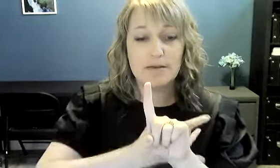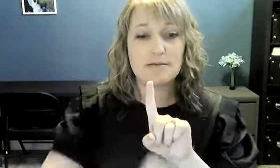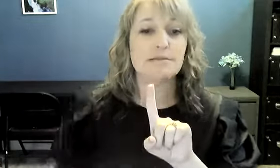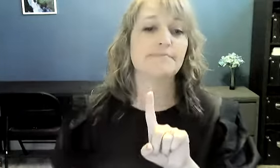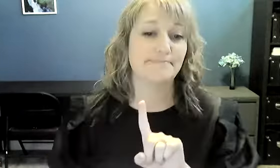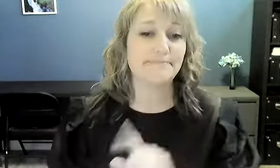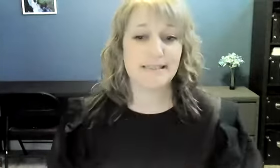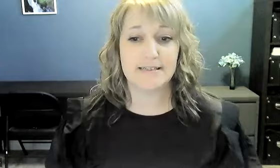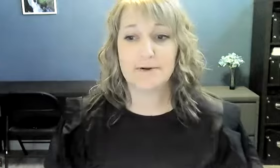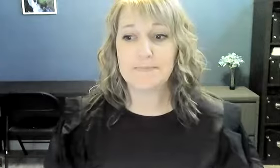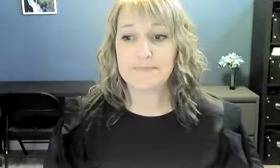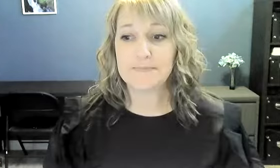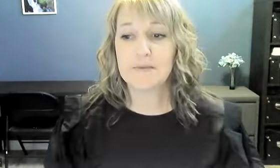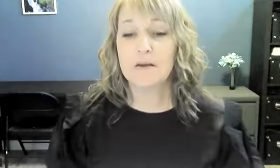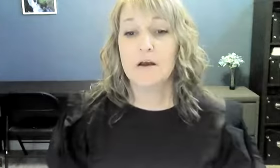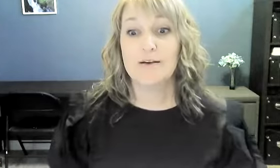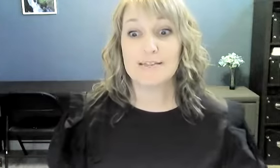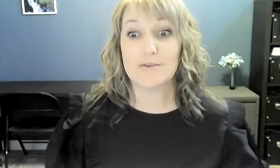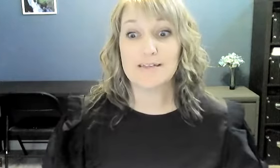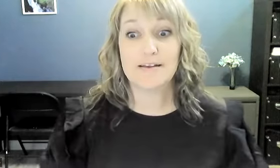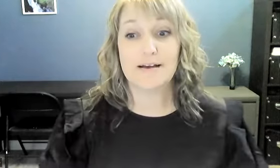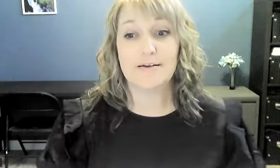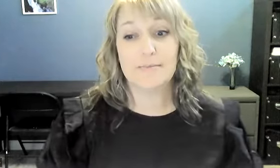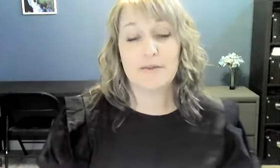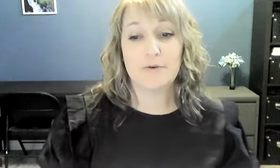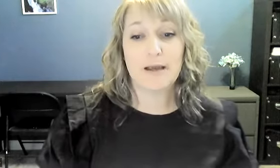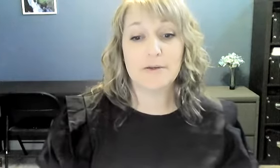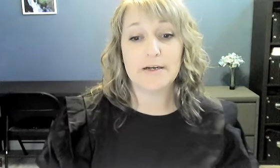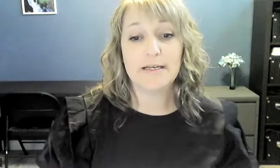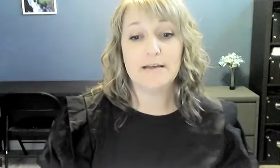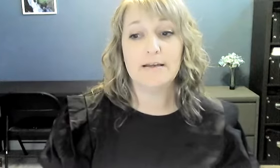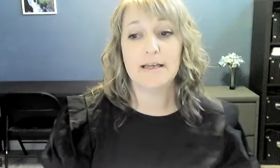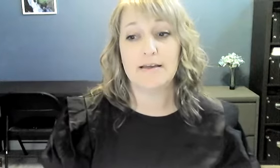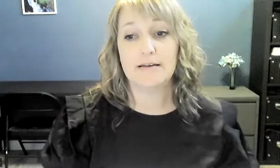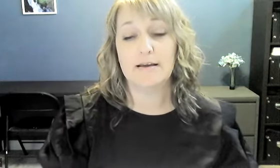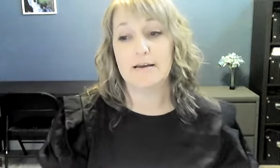months, etc. All right, so that's the vocabulary and